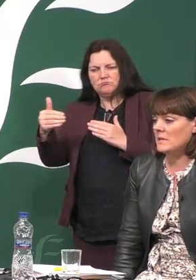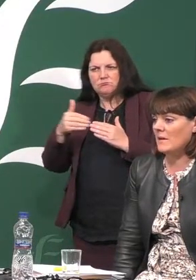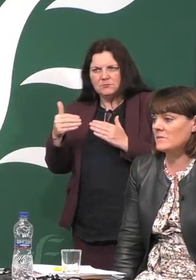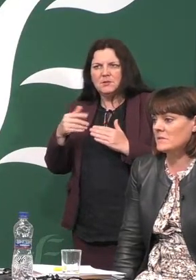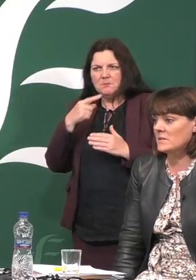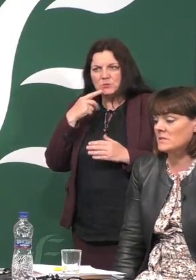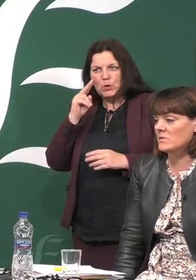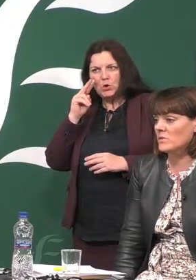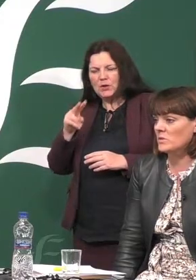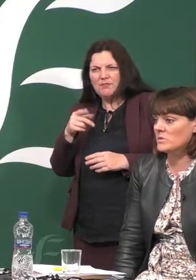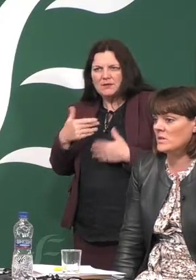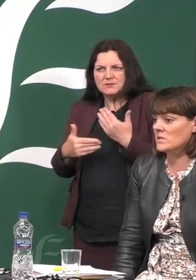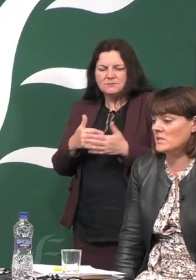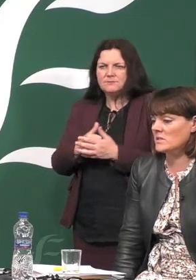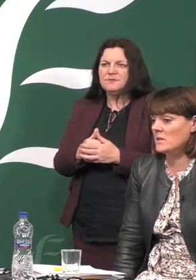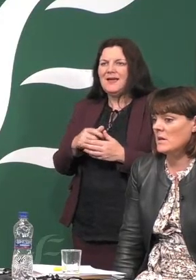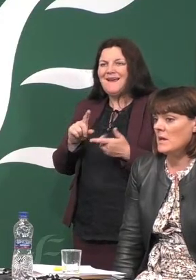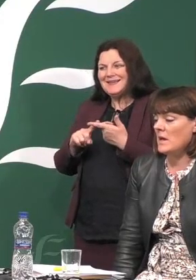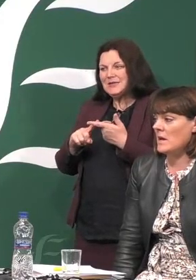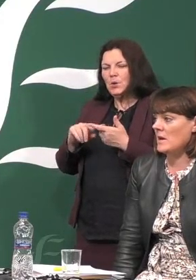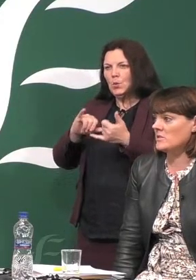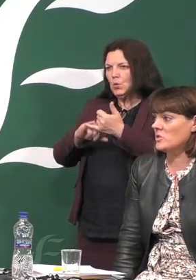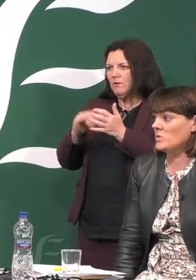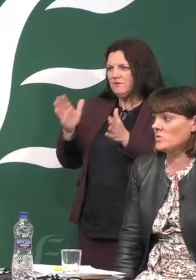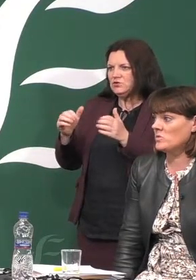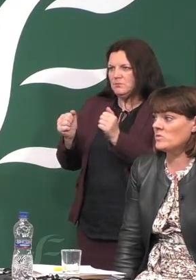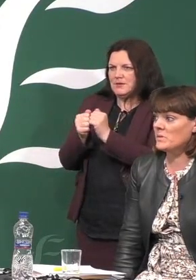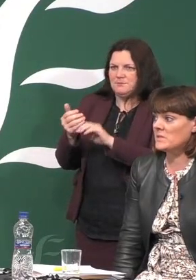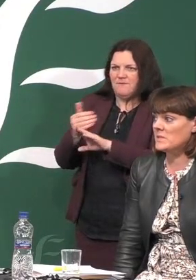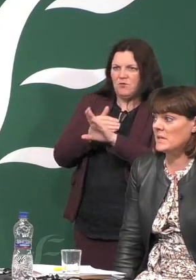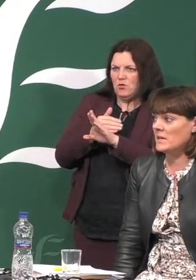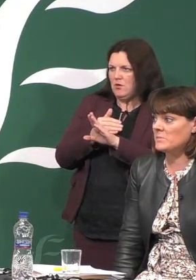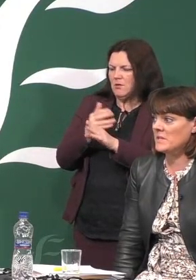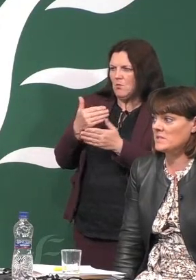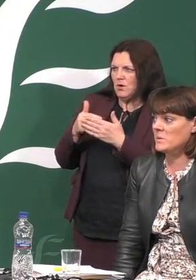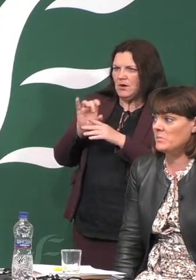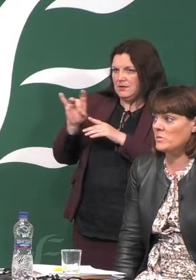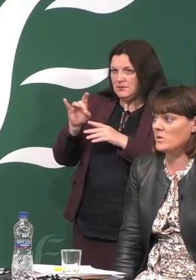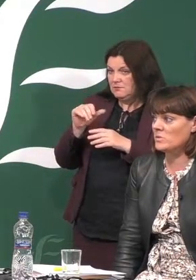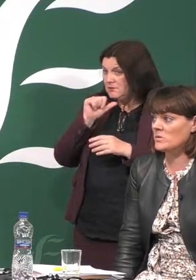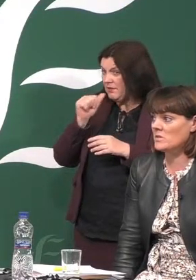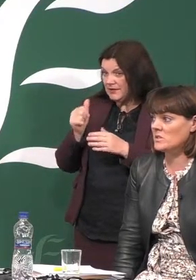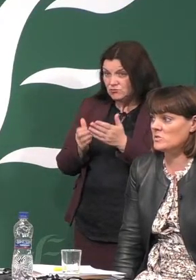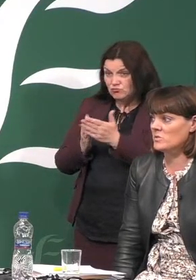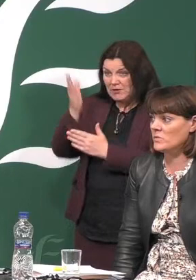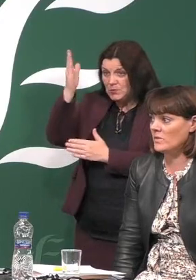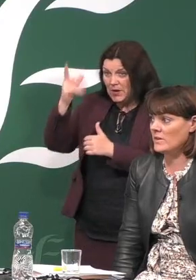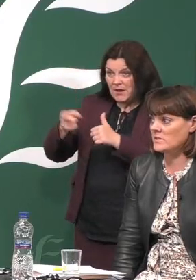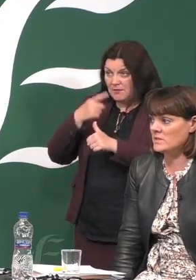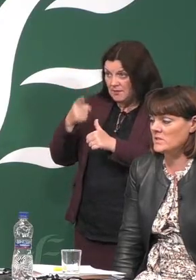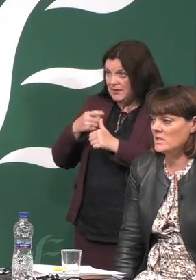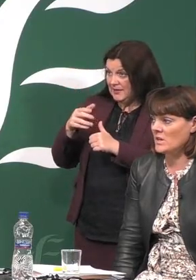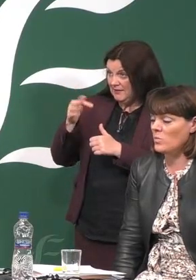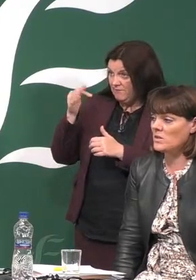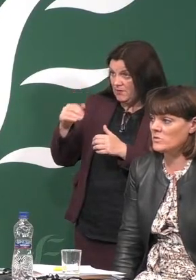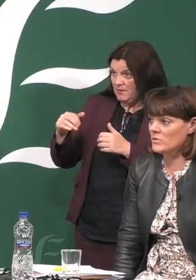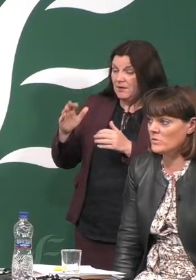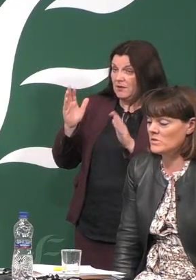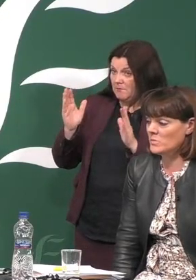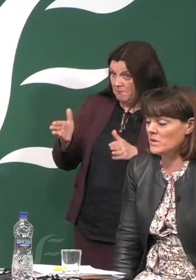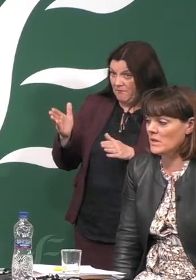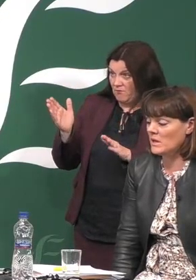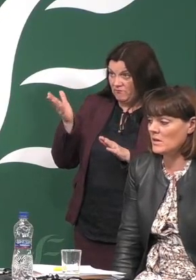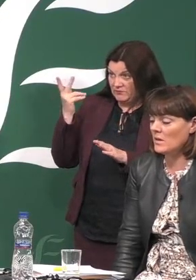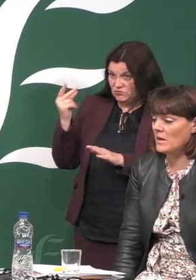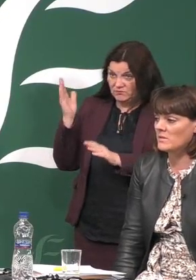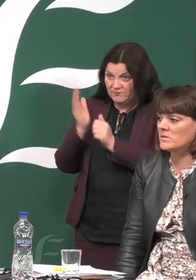at. And the status of close contacts. As you know, we don't automatically test people who are close contacts who are fully vaccinated. That was reviewed